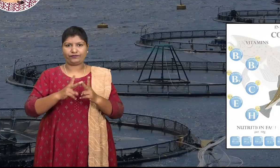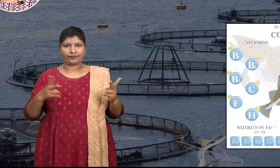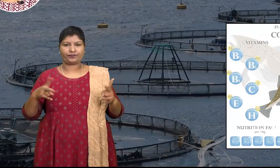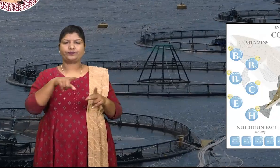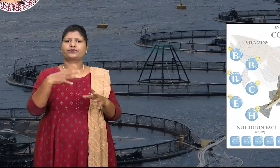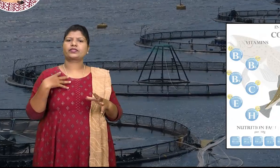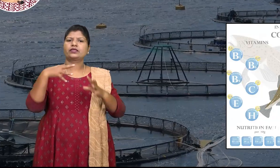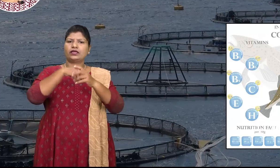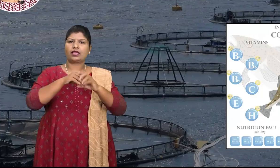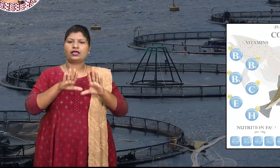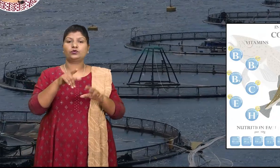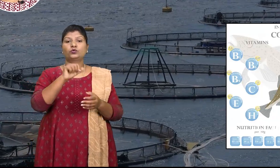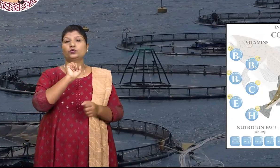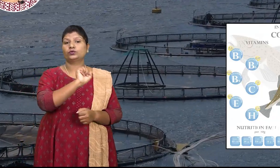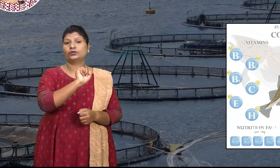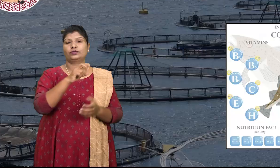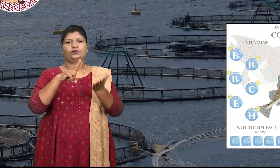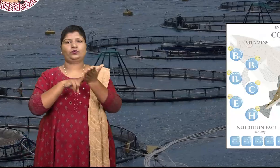value.